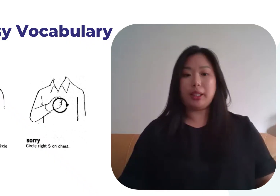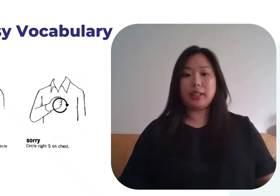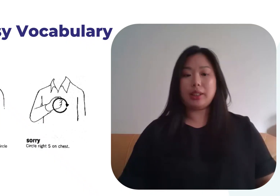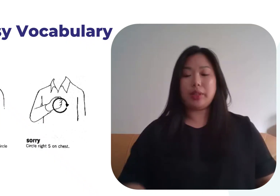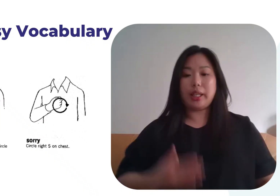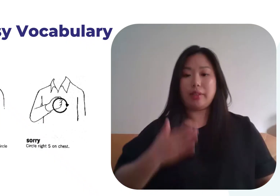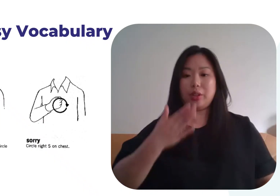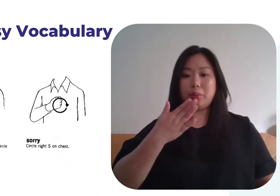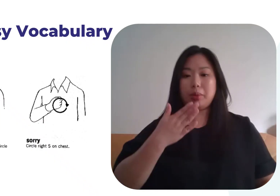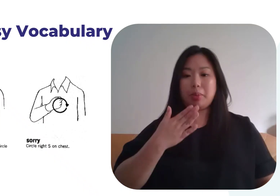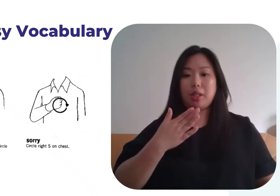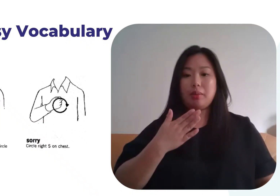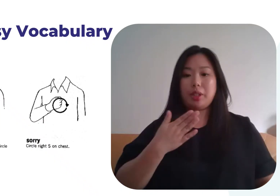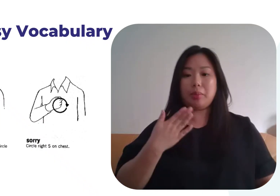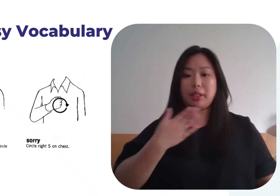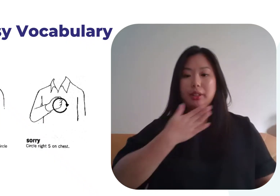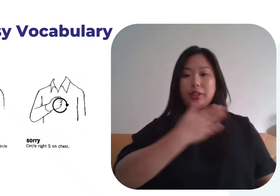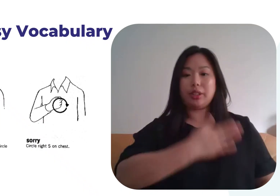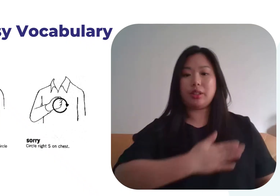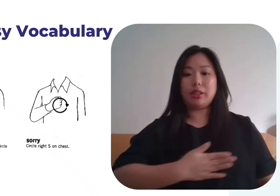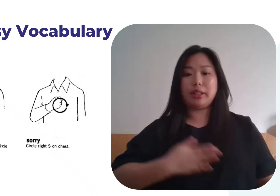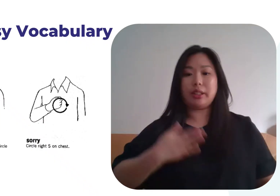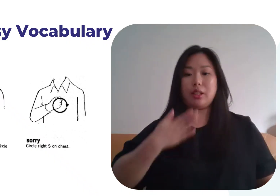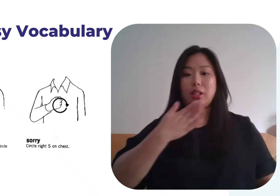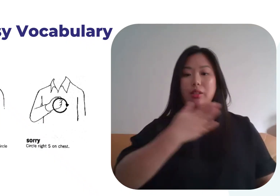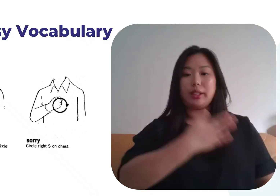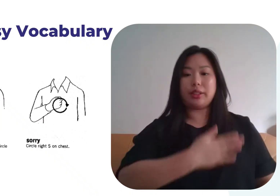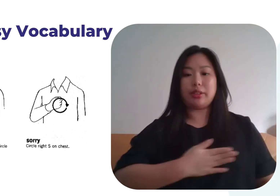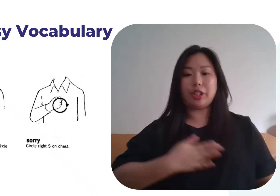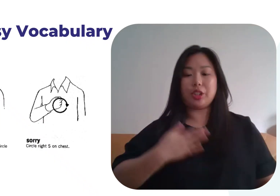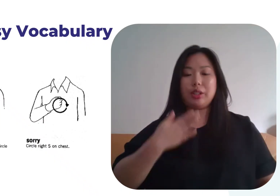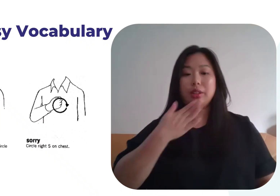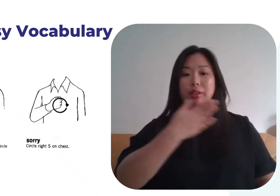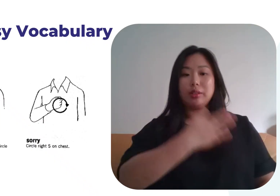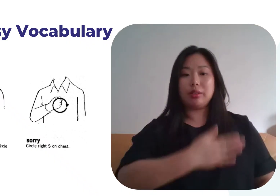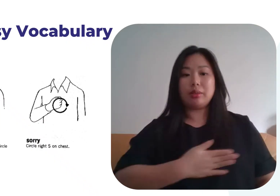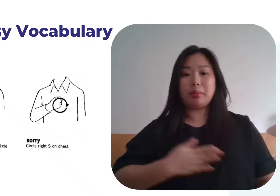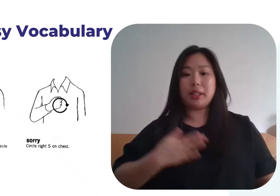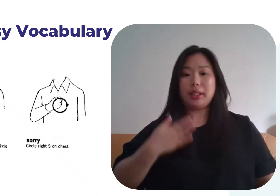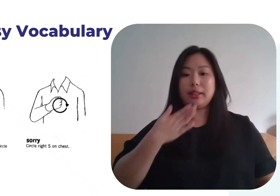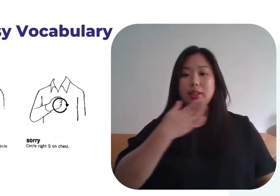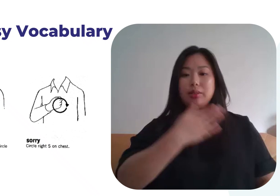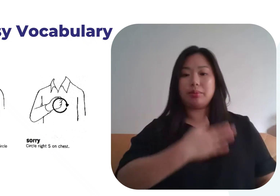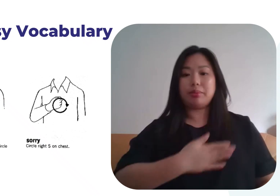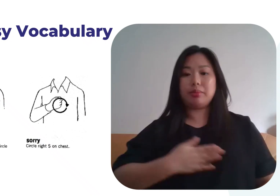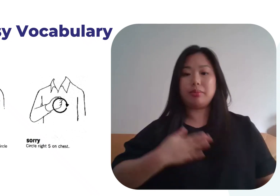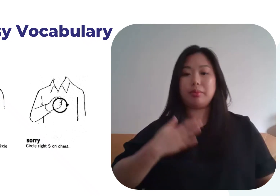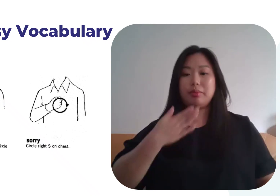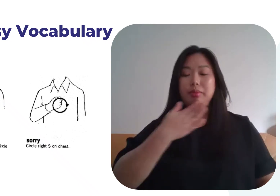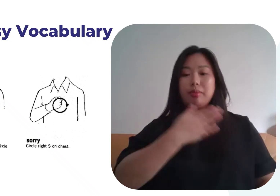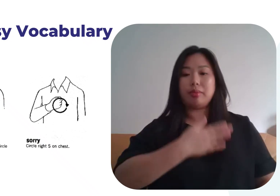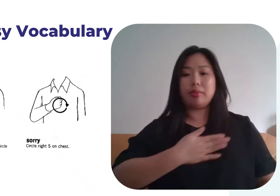For please, we have an open palm and you make a circle in the clockwise direction. Please.